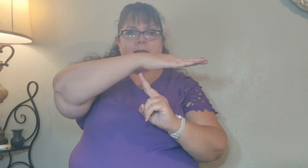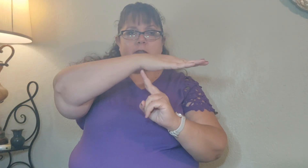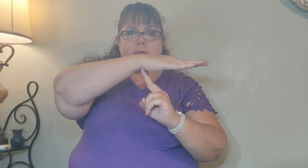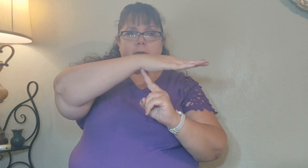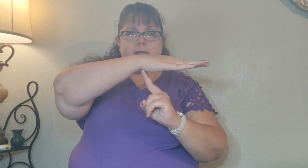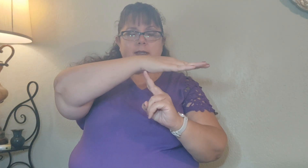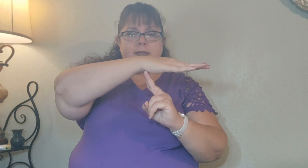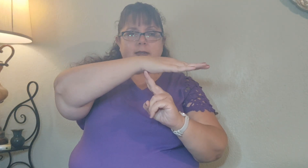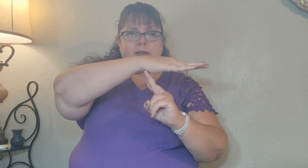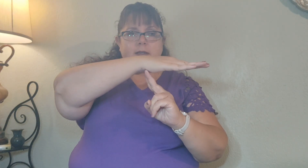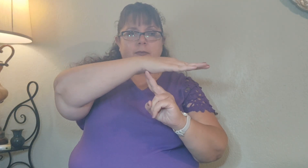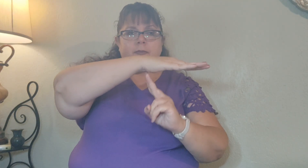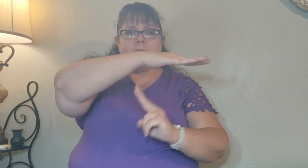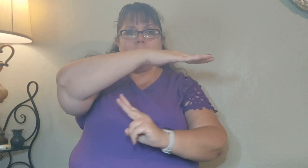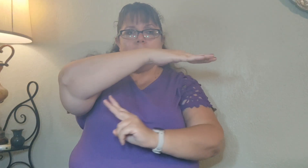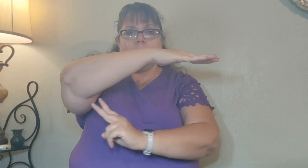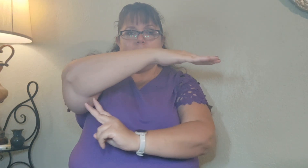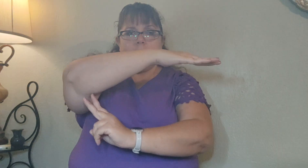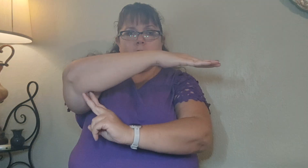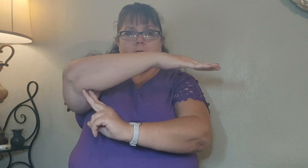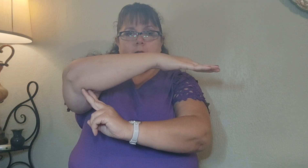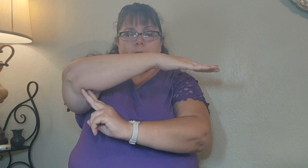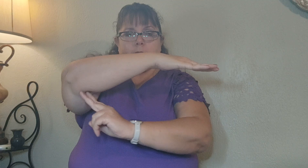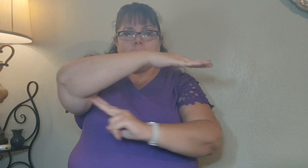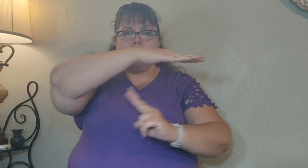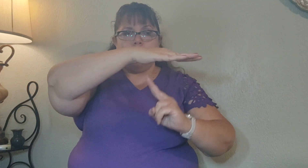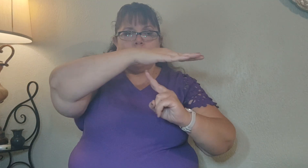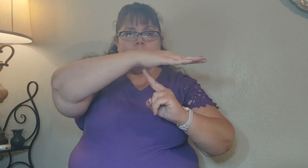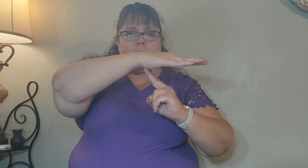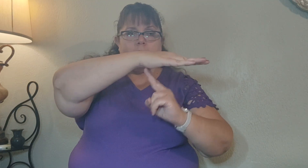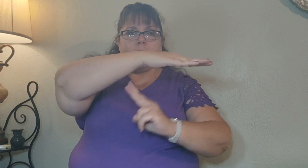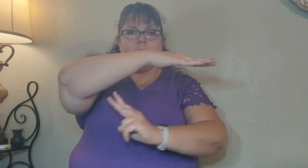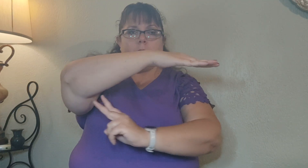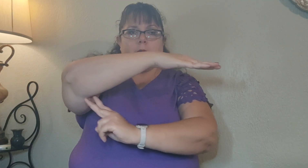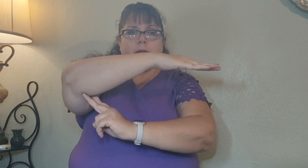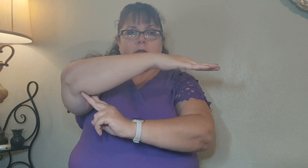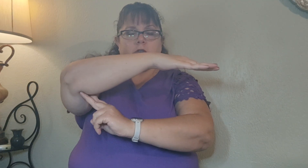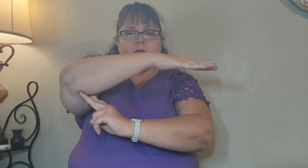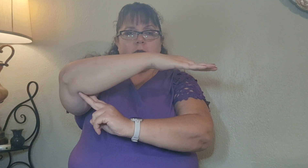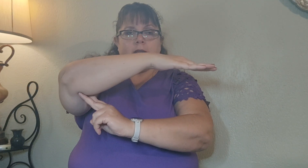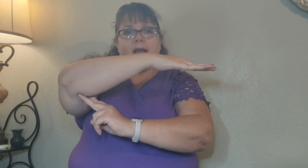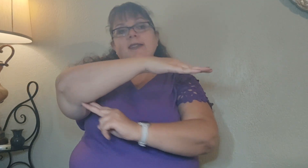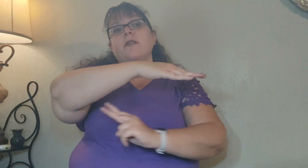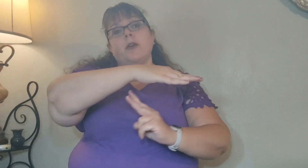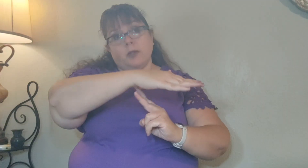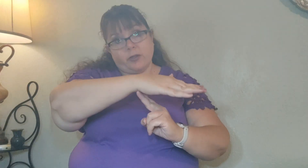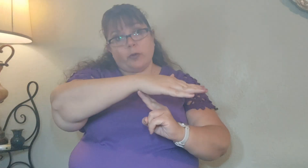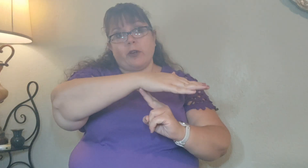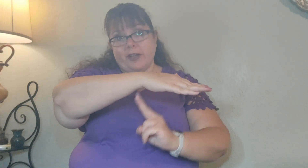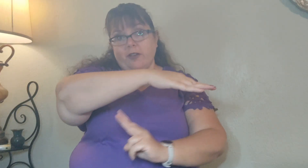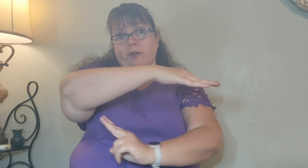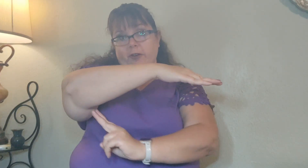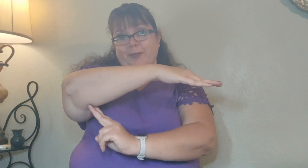at the wrist, and then your elbow. A bridge. As if it was supporting your arm.